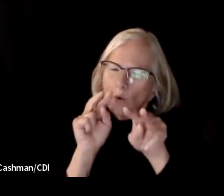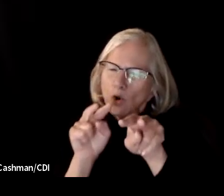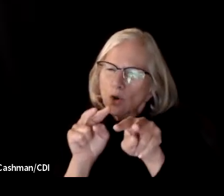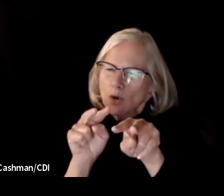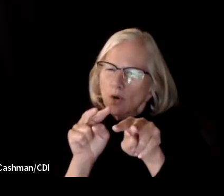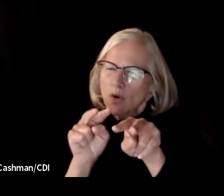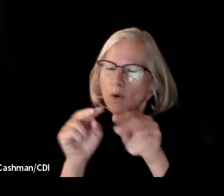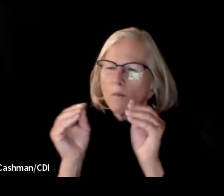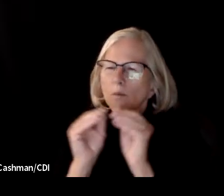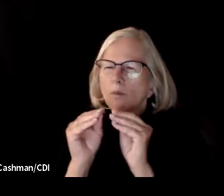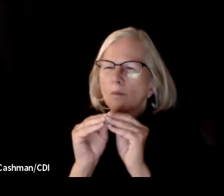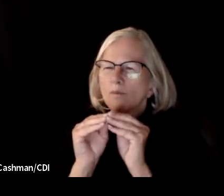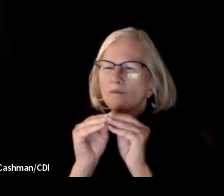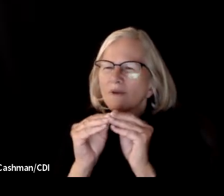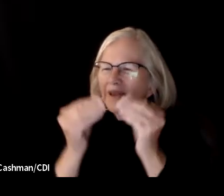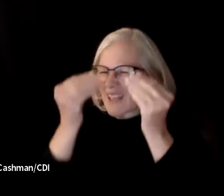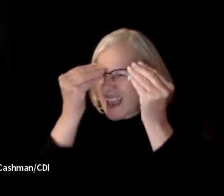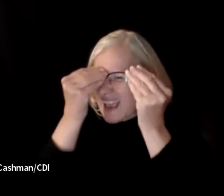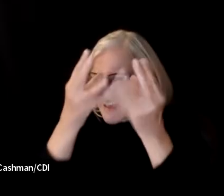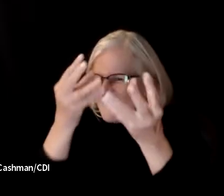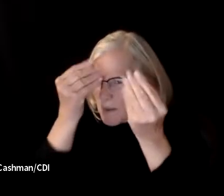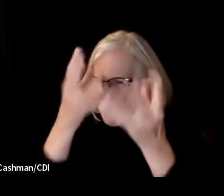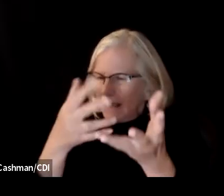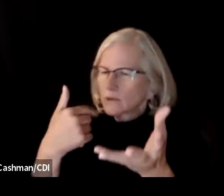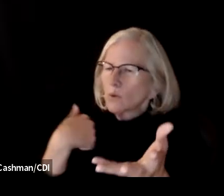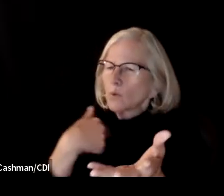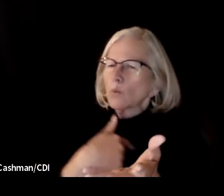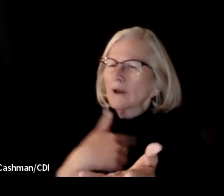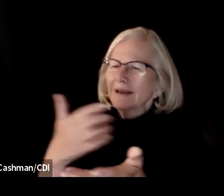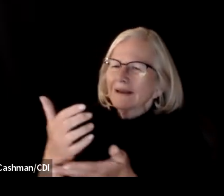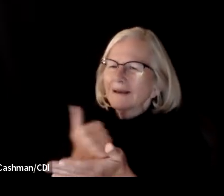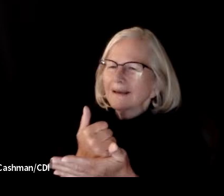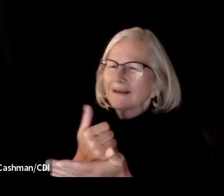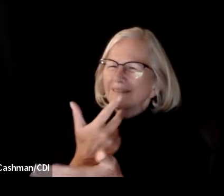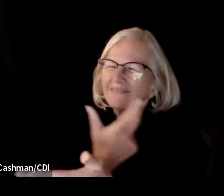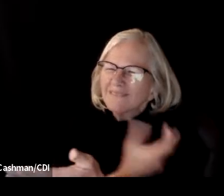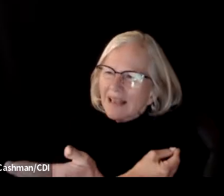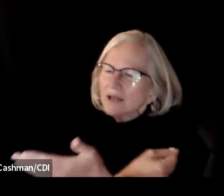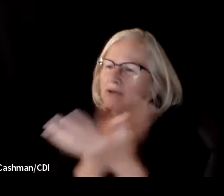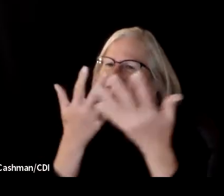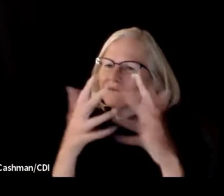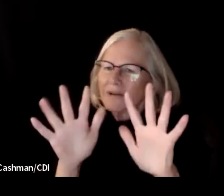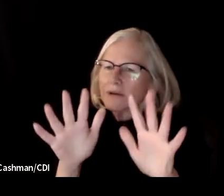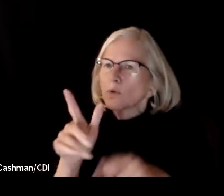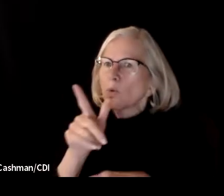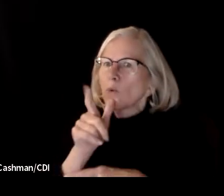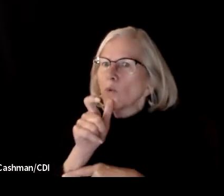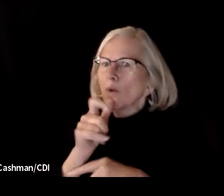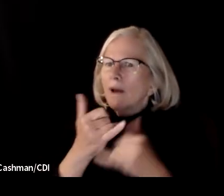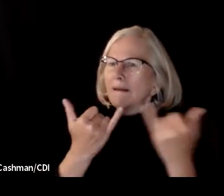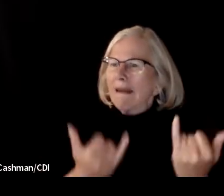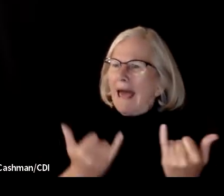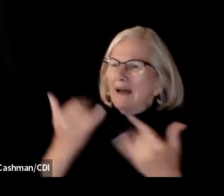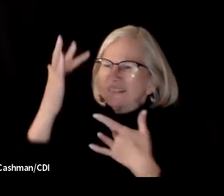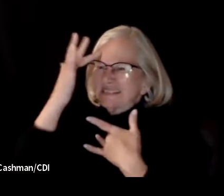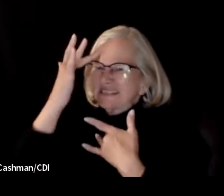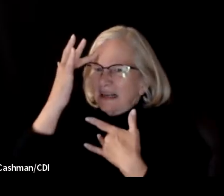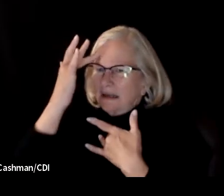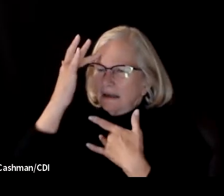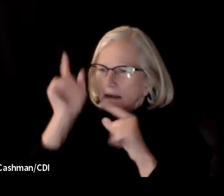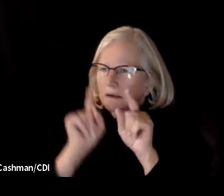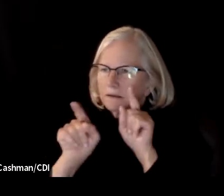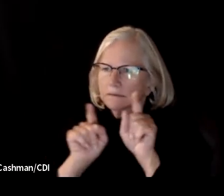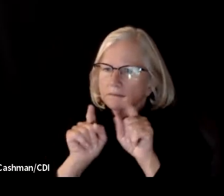we have on who's been vaccinated and then who's developed illness. And have you seen an increase in those